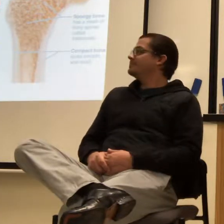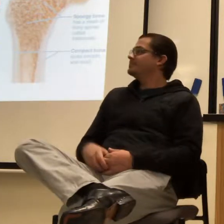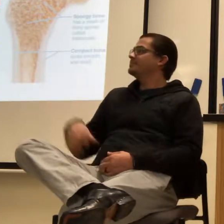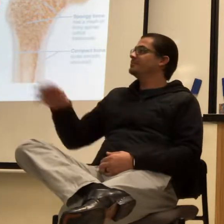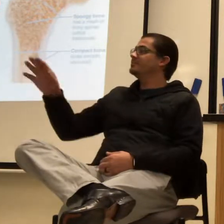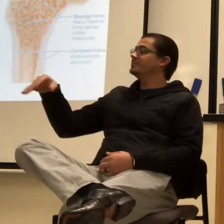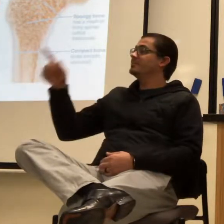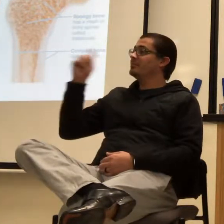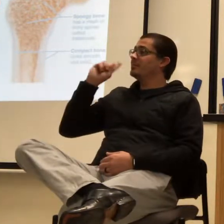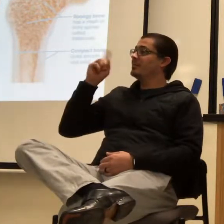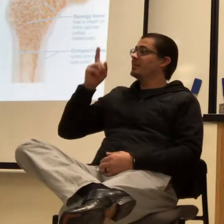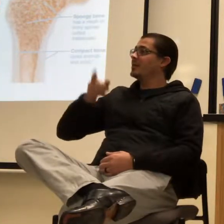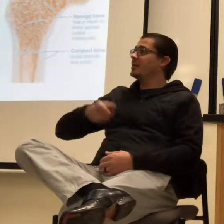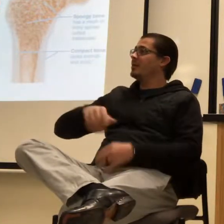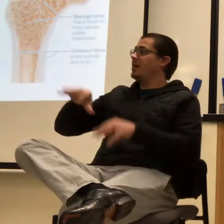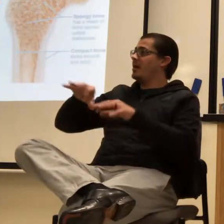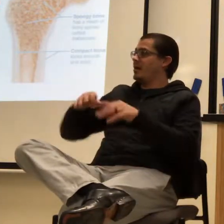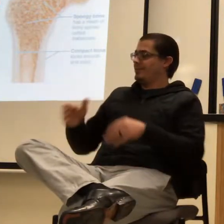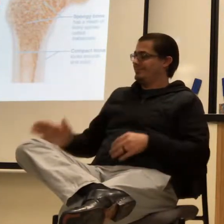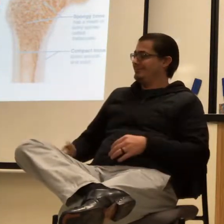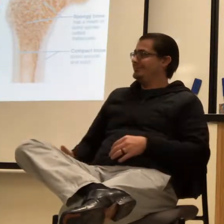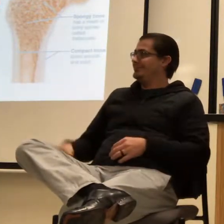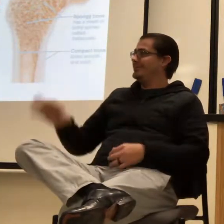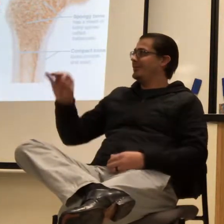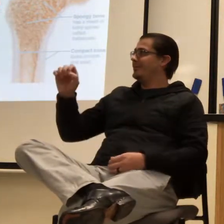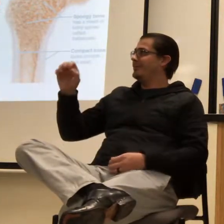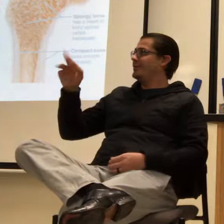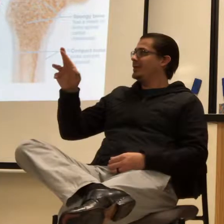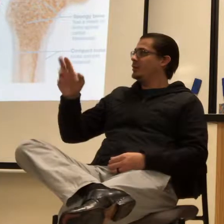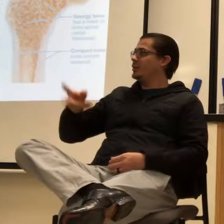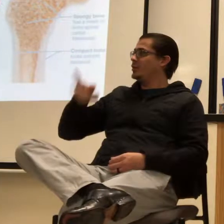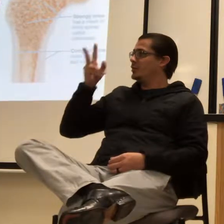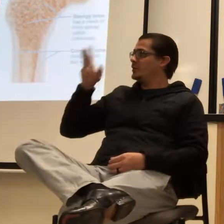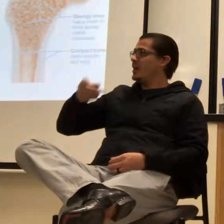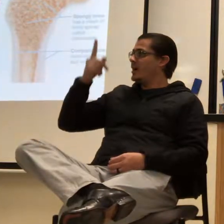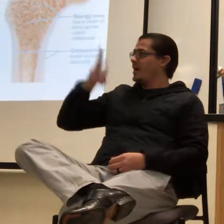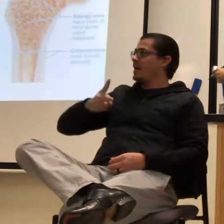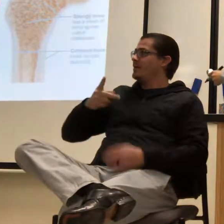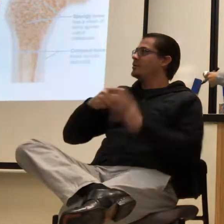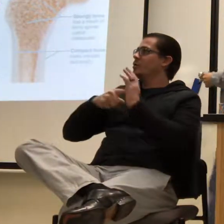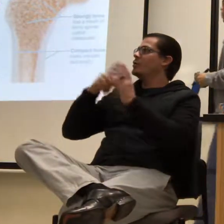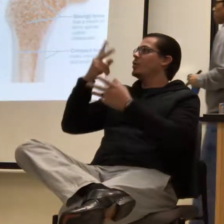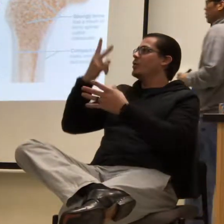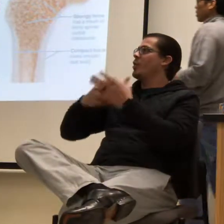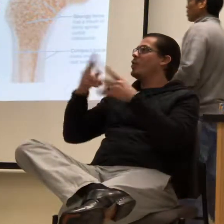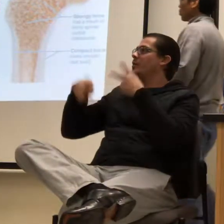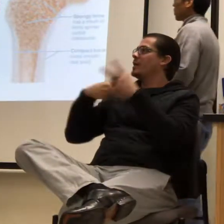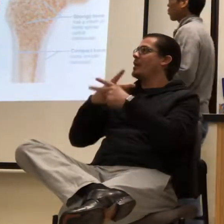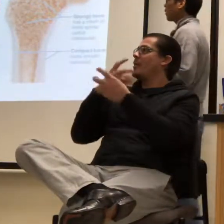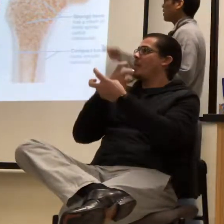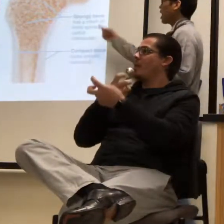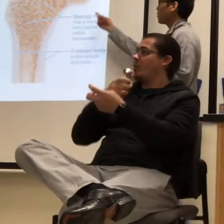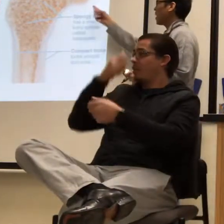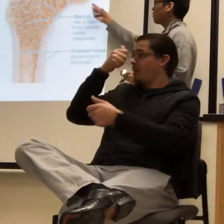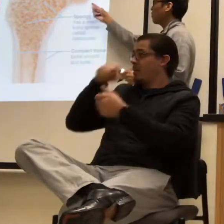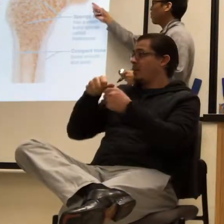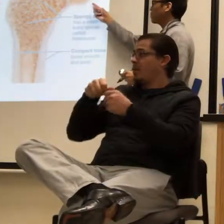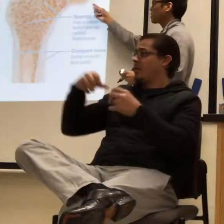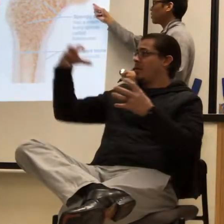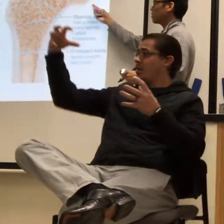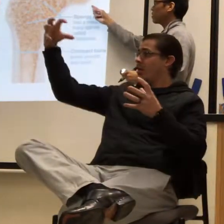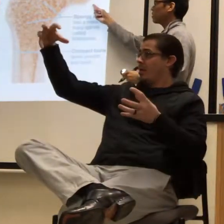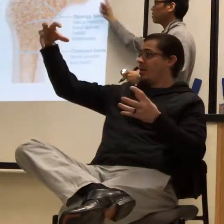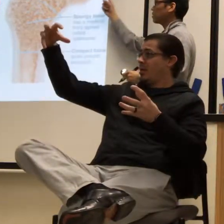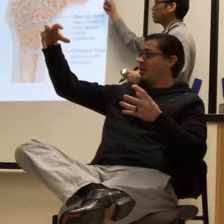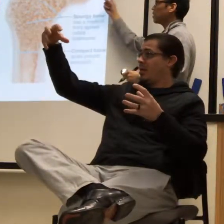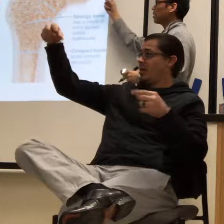Here's a section femur, and it's showing you both types of bone. Remember what the knobby end of a bone